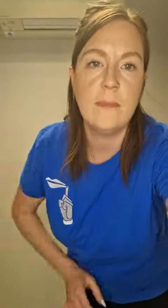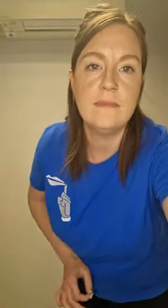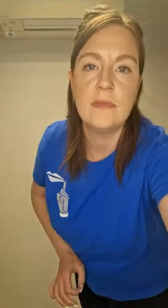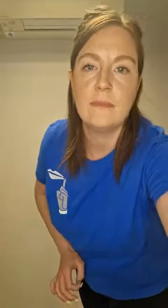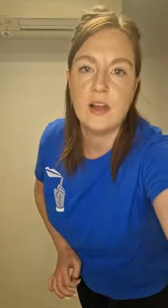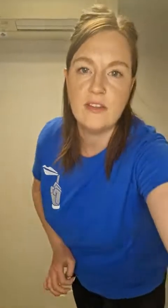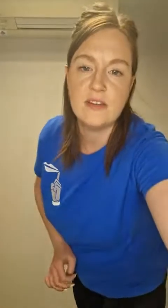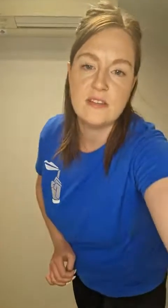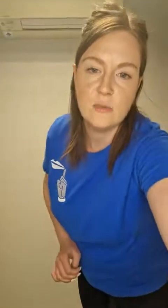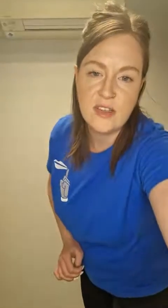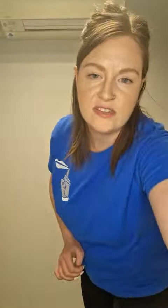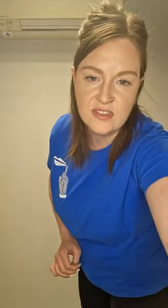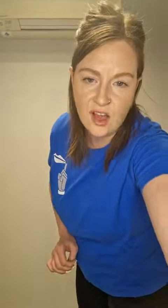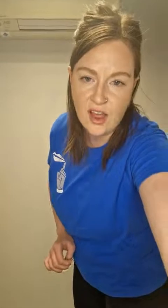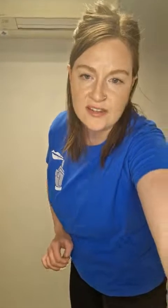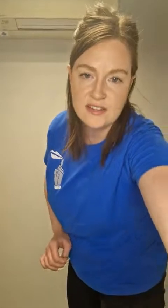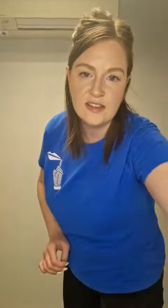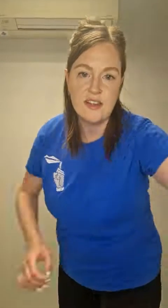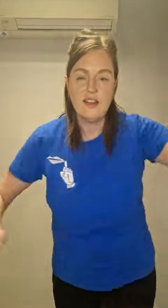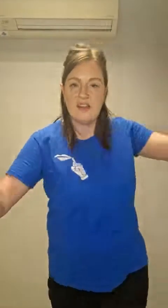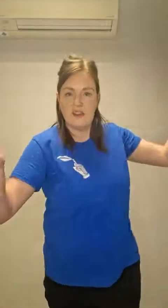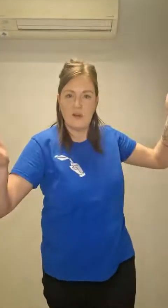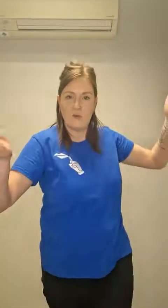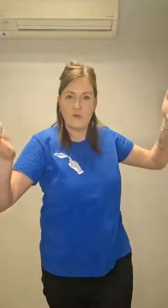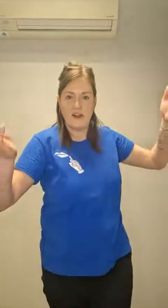but I figured as the weather's nice, why not?